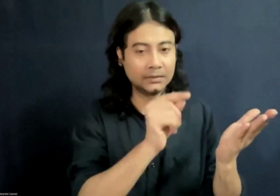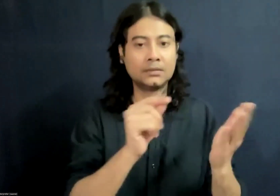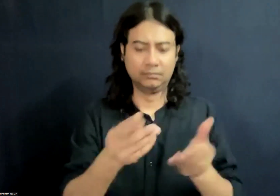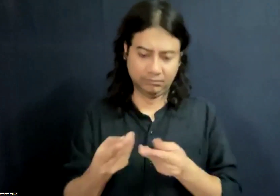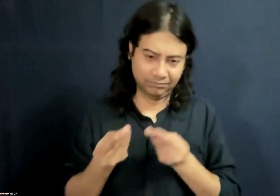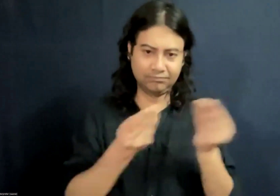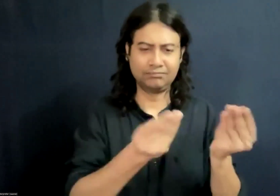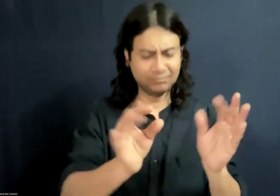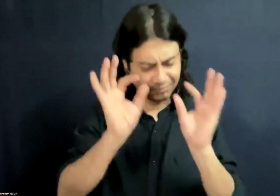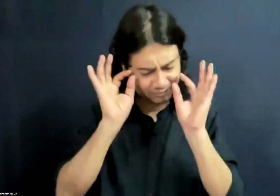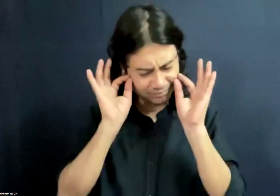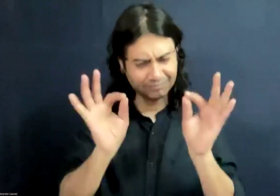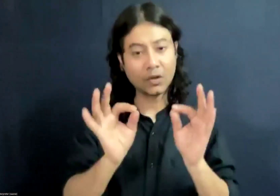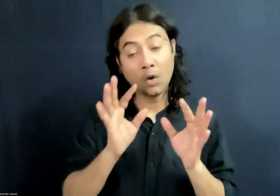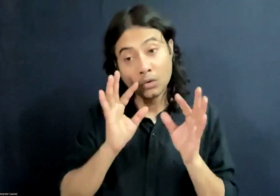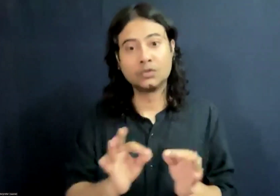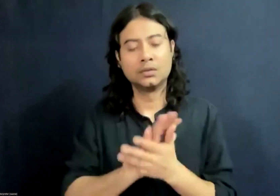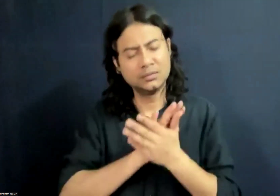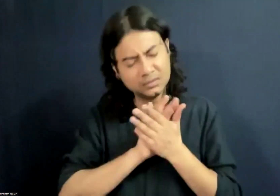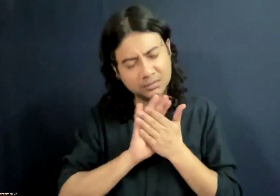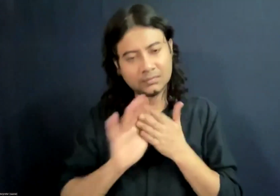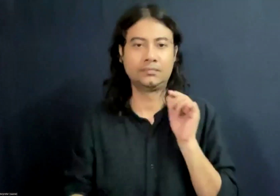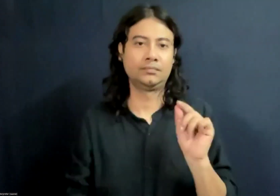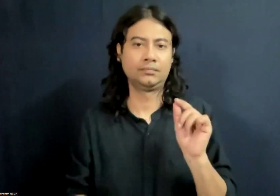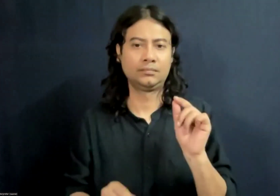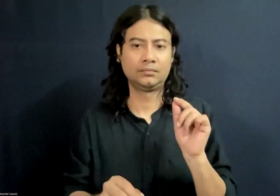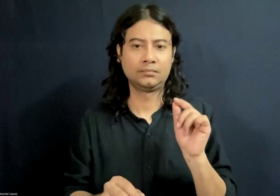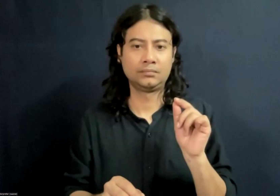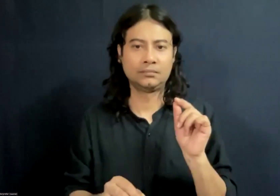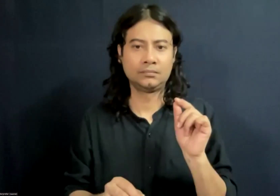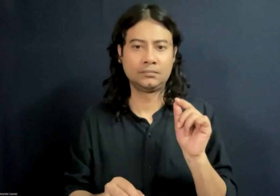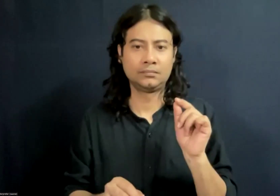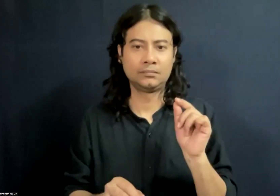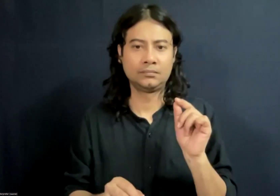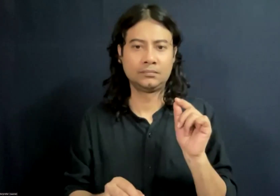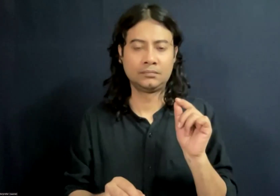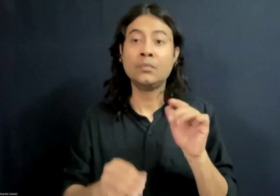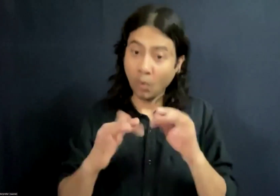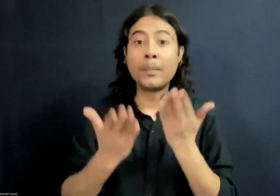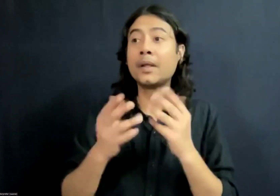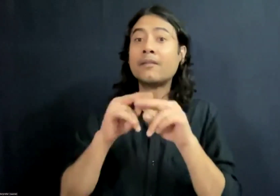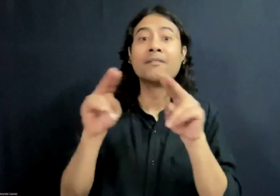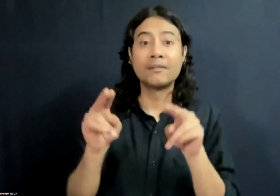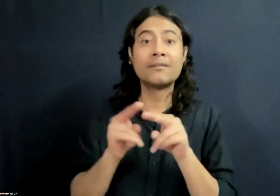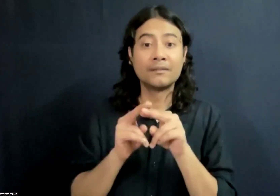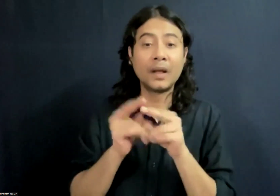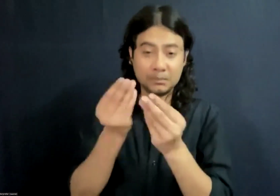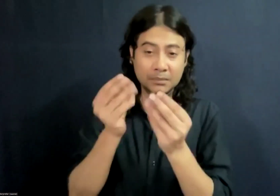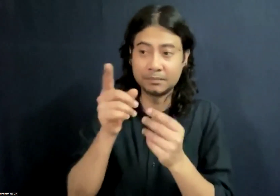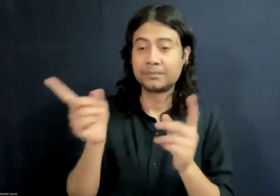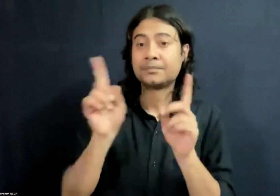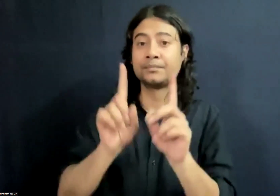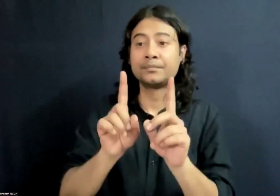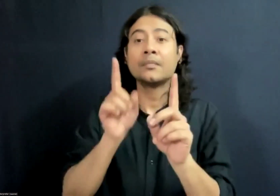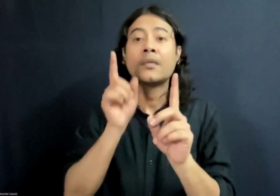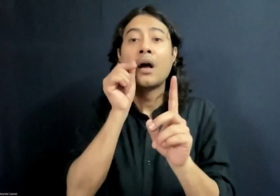Or in another example, we see that how husband wants to give, but wife doesn't want to give money. So wife is very